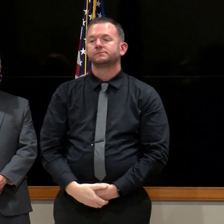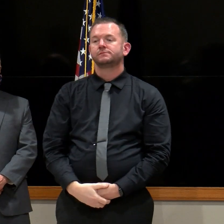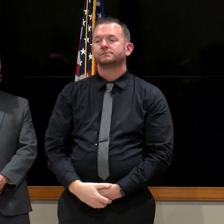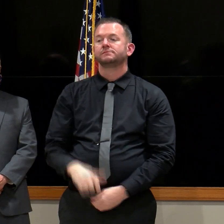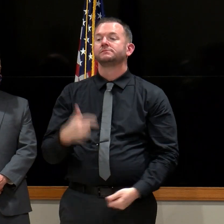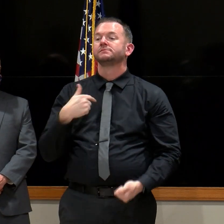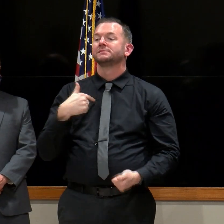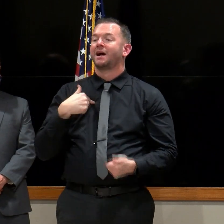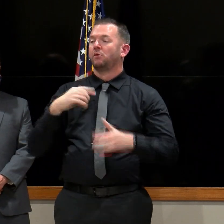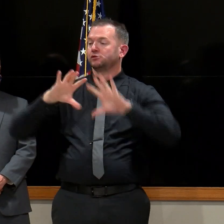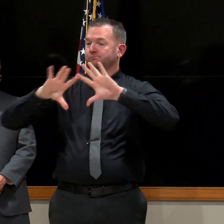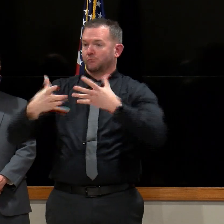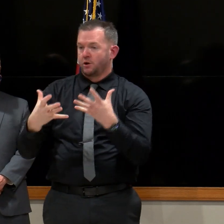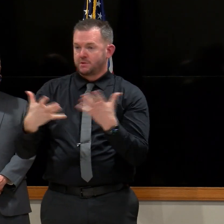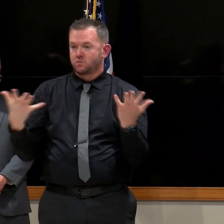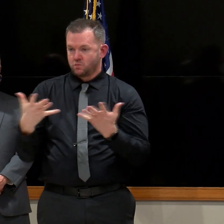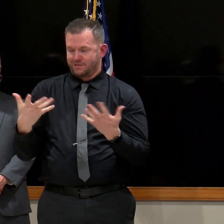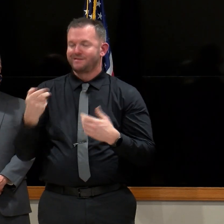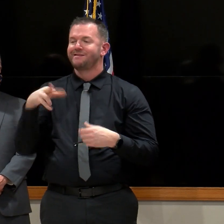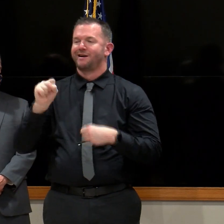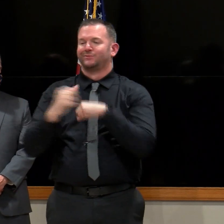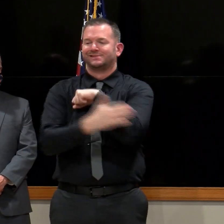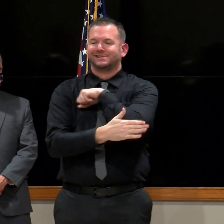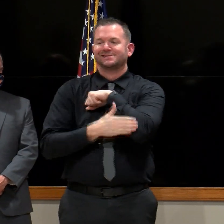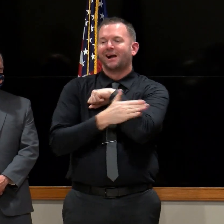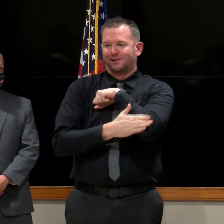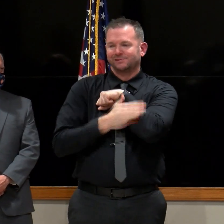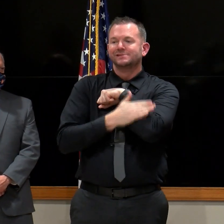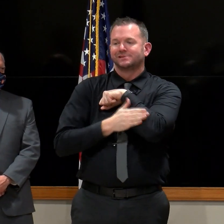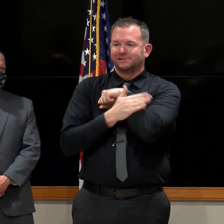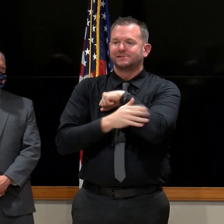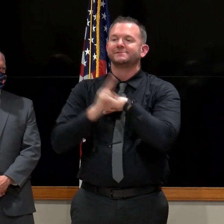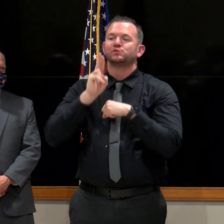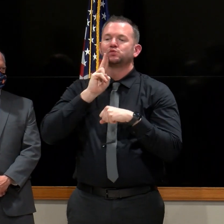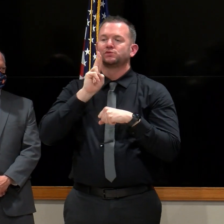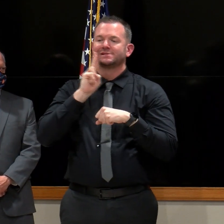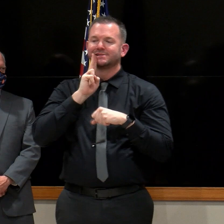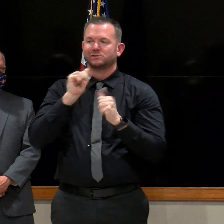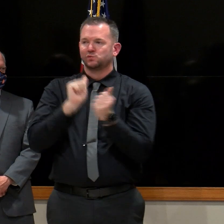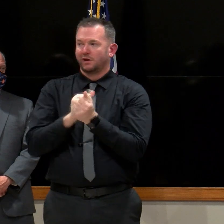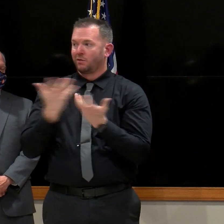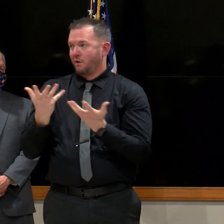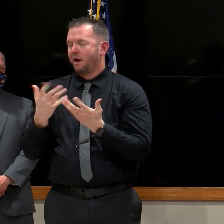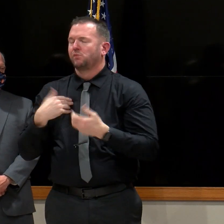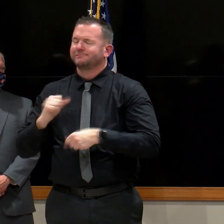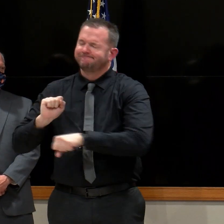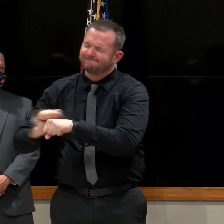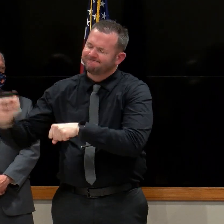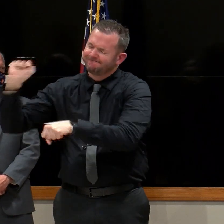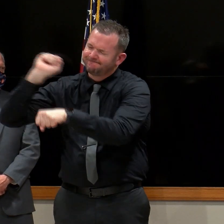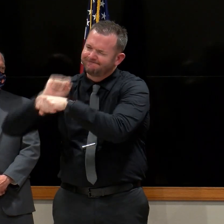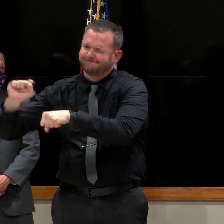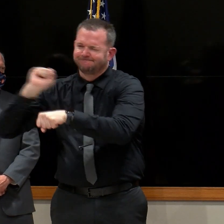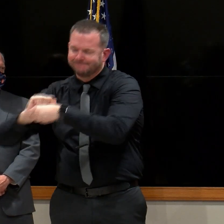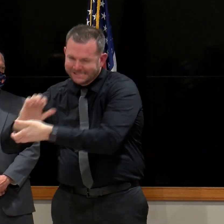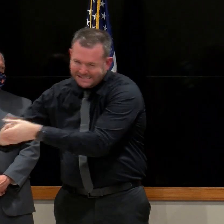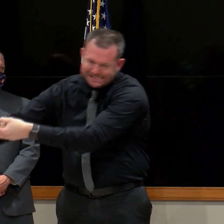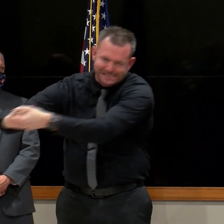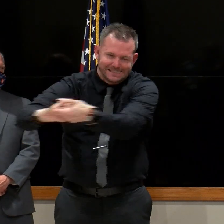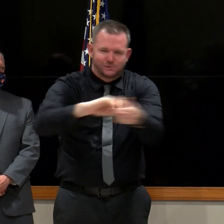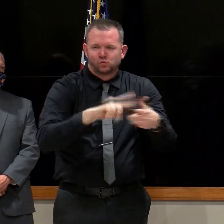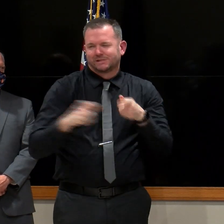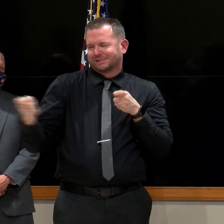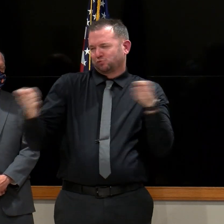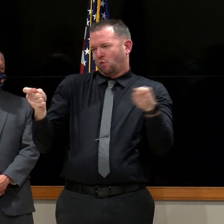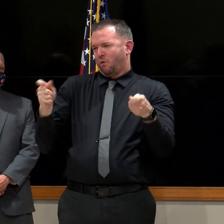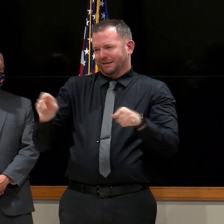City of Houston have been working very diligently throughout this pandemic. And we all know it's been a long and unpleasant journey for us all, but we have to understand that